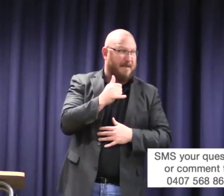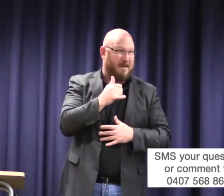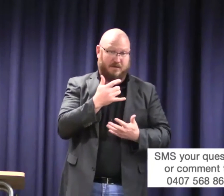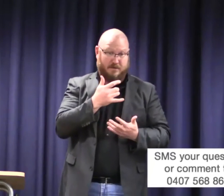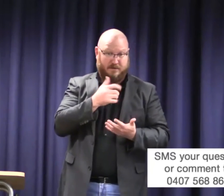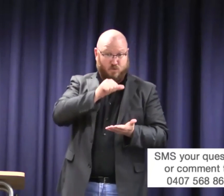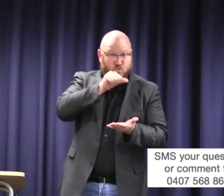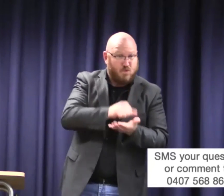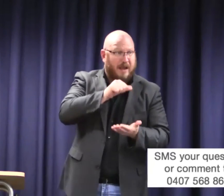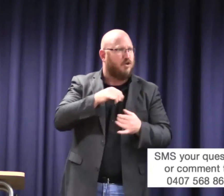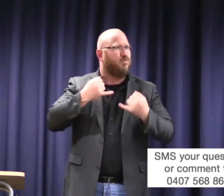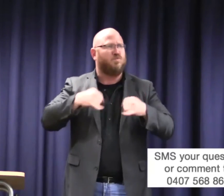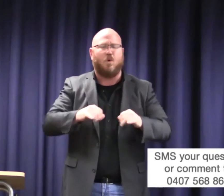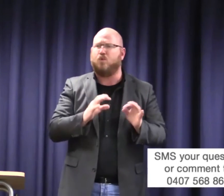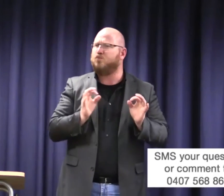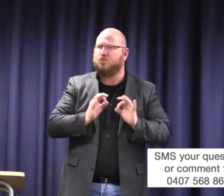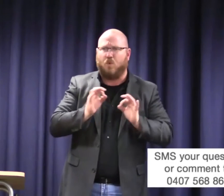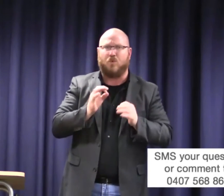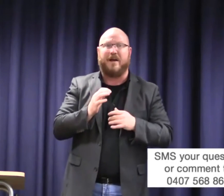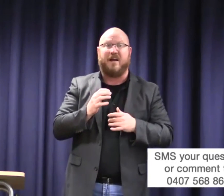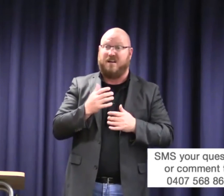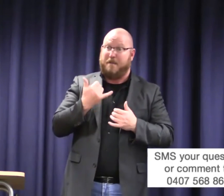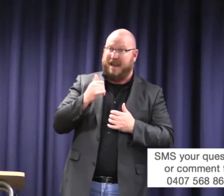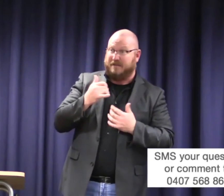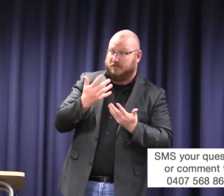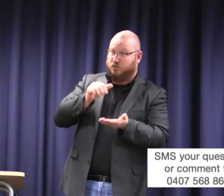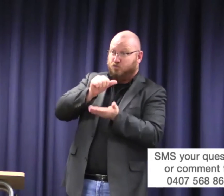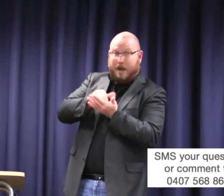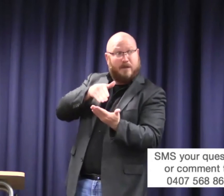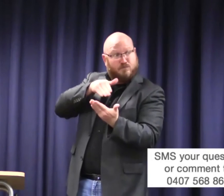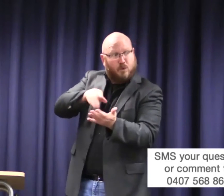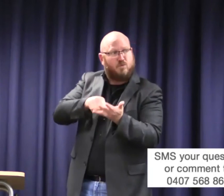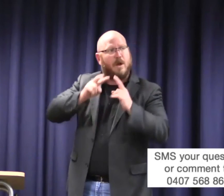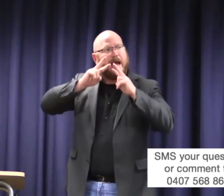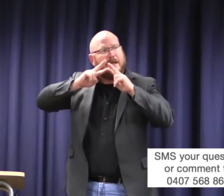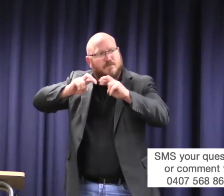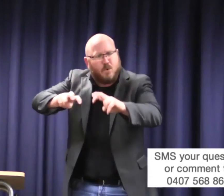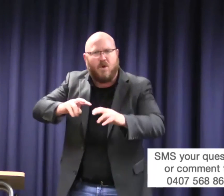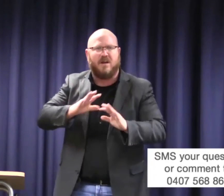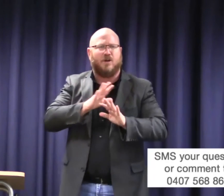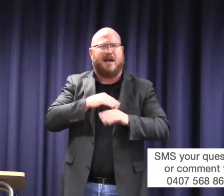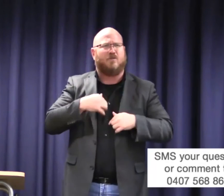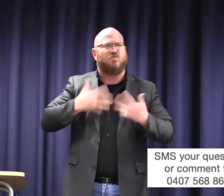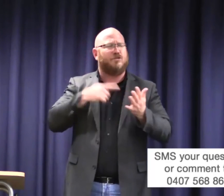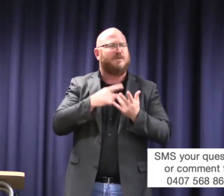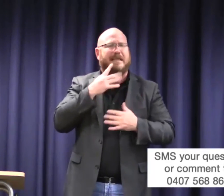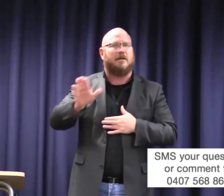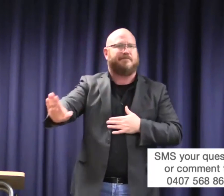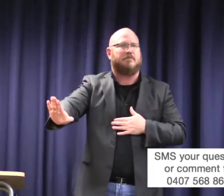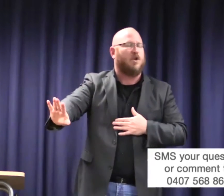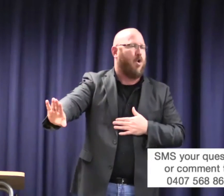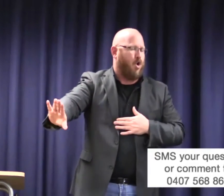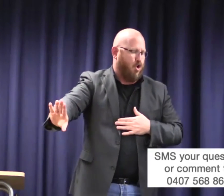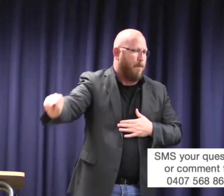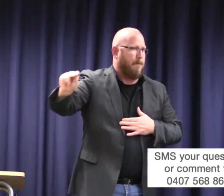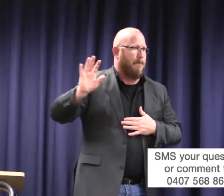anything that can help our access to interpreted services, whether it's right or wrong. There's no right or wrong. Perhaps a better